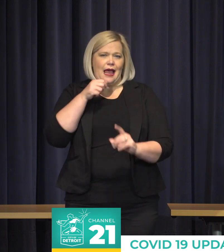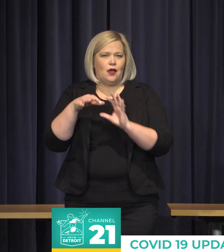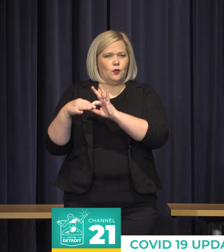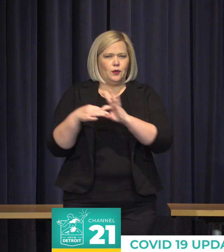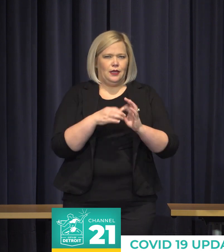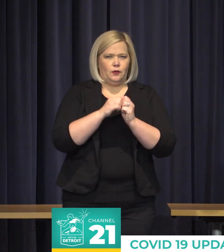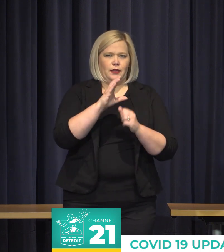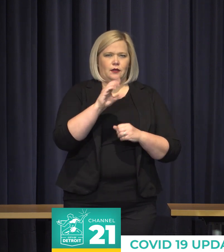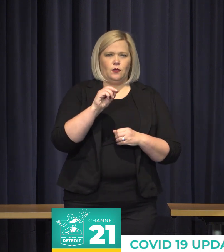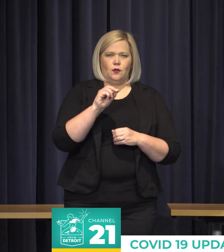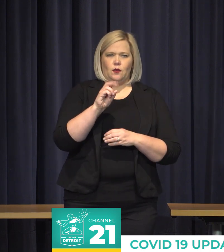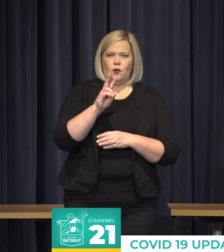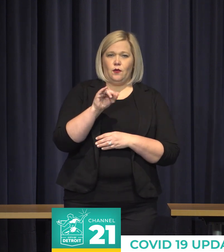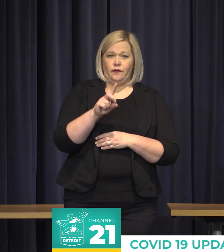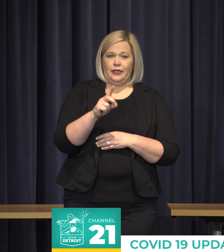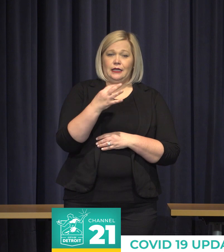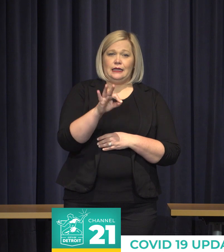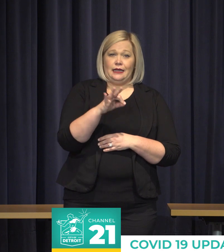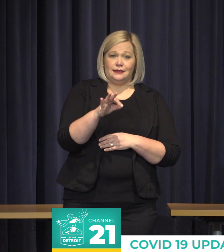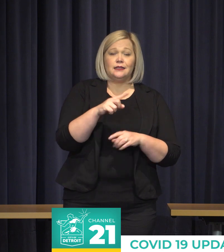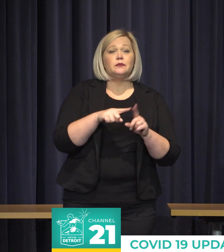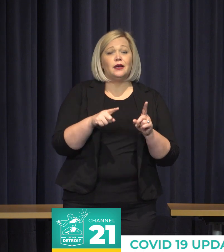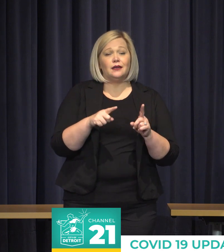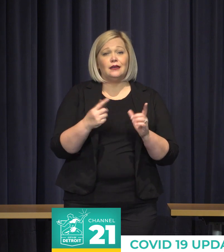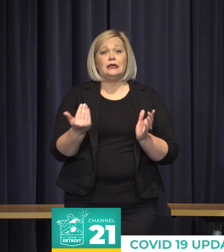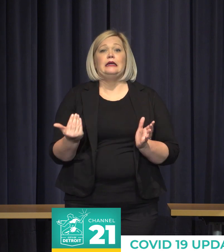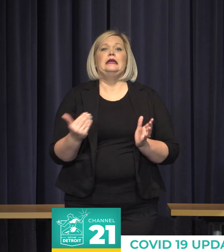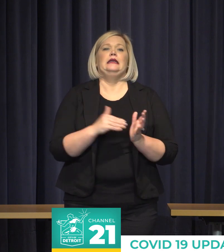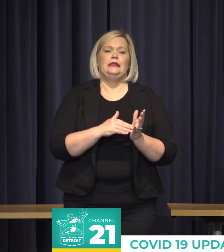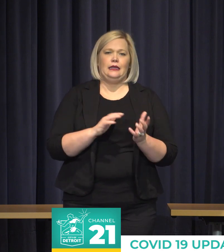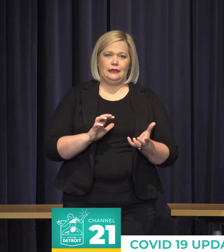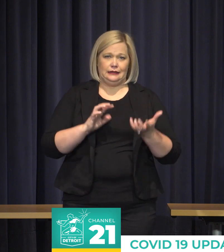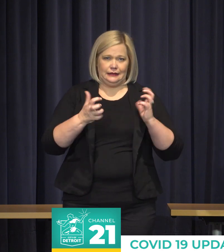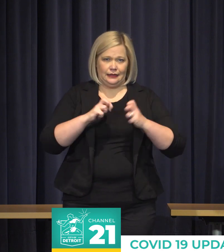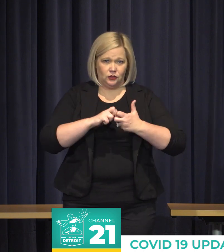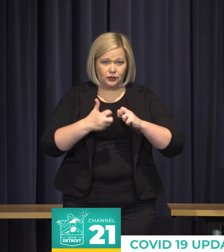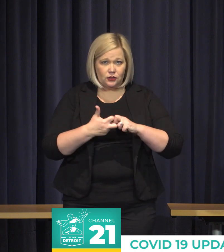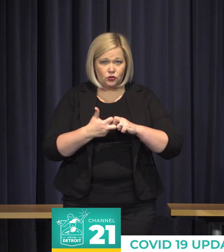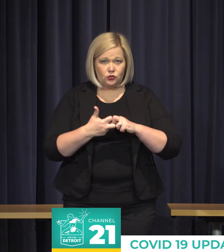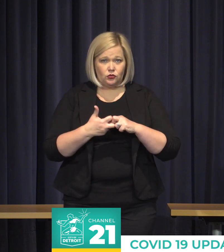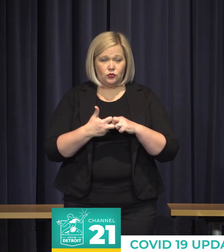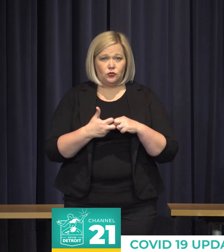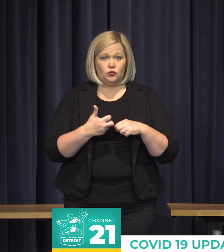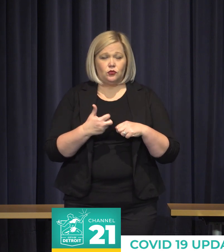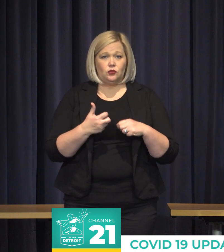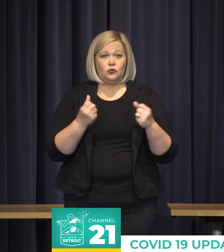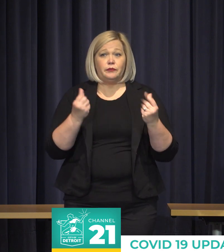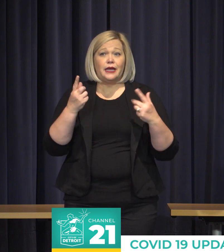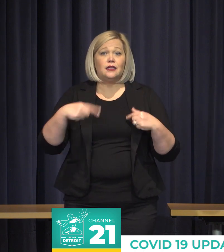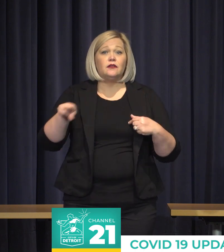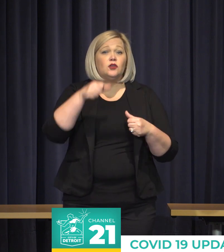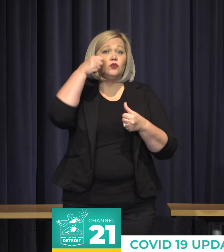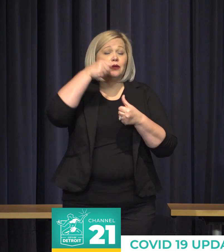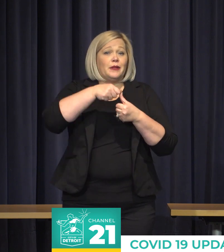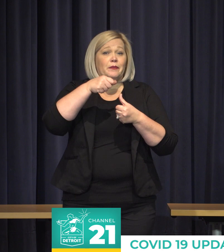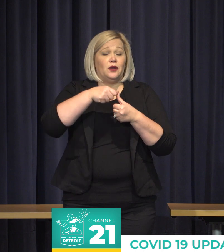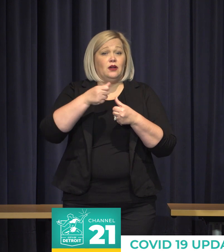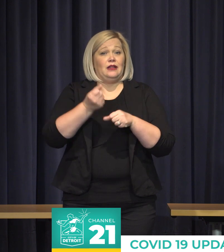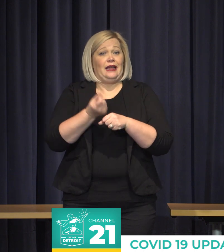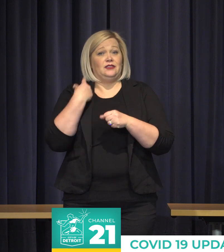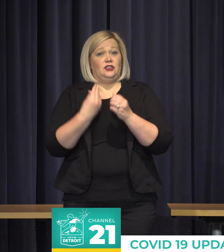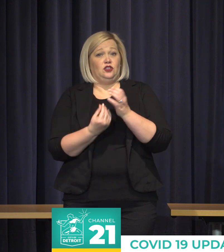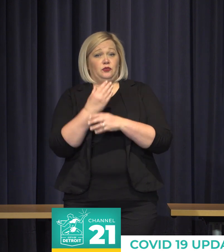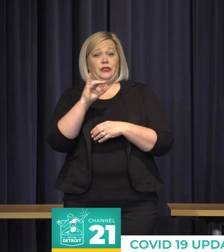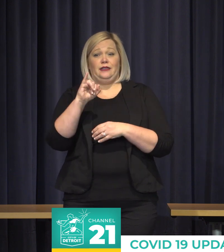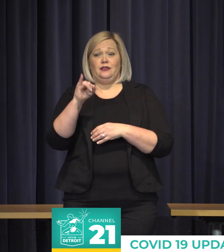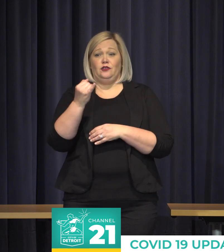COVID-19 related, but is another disaster issue. Many of you will remember last spring, the